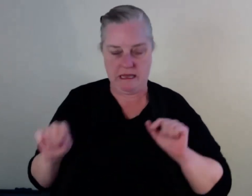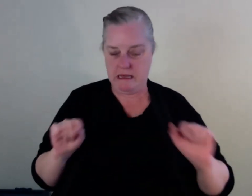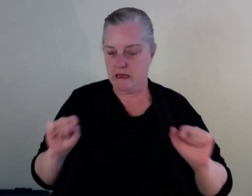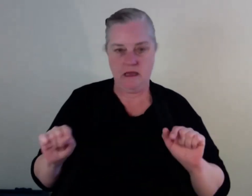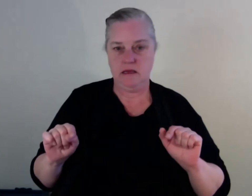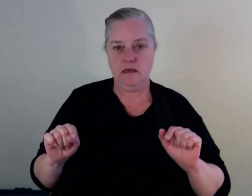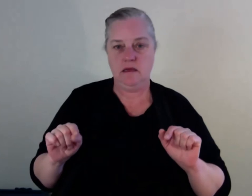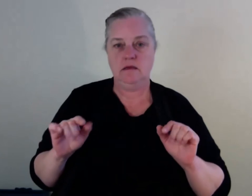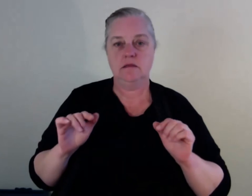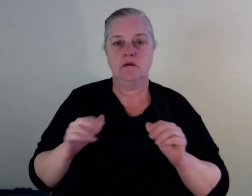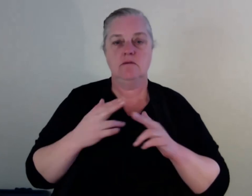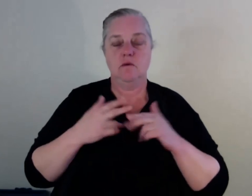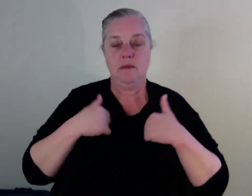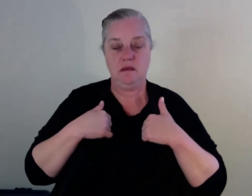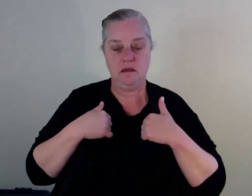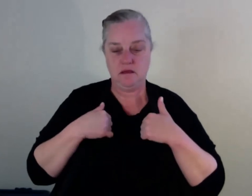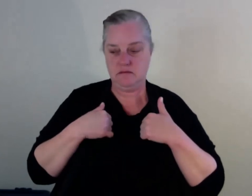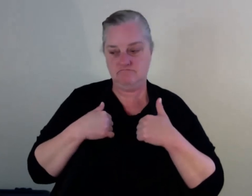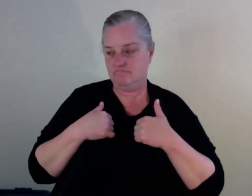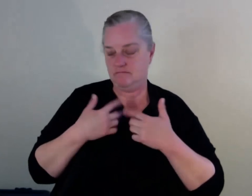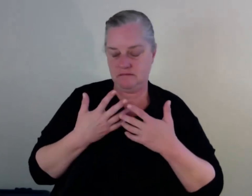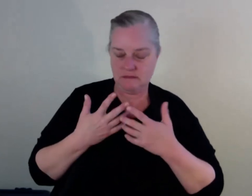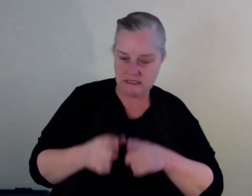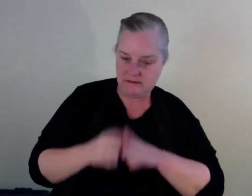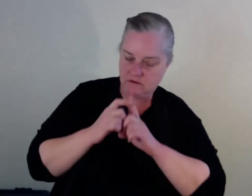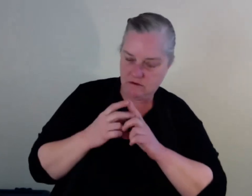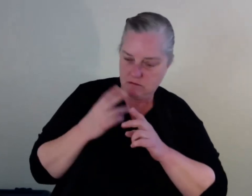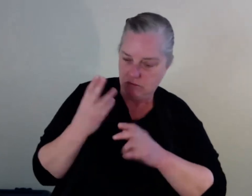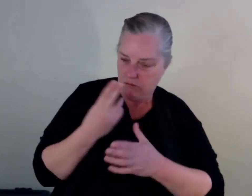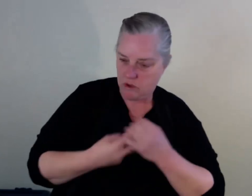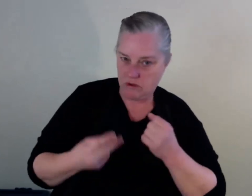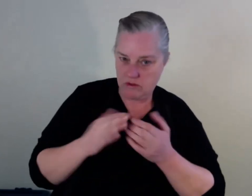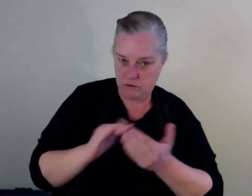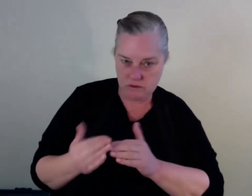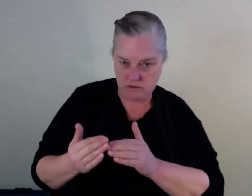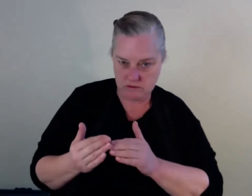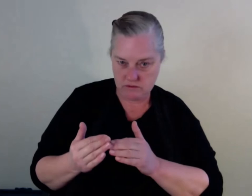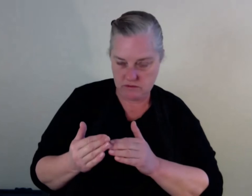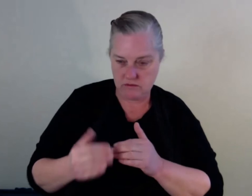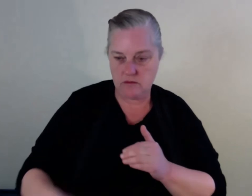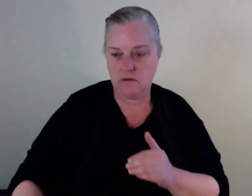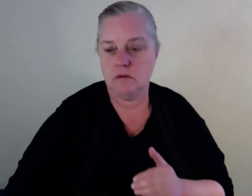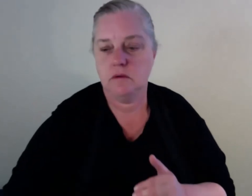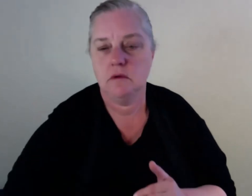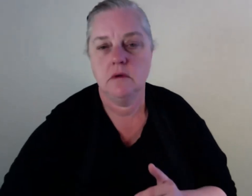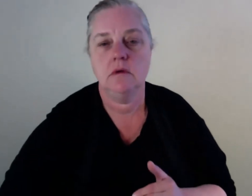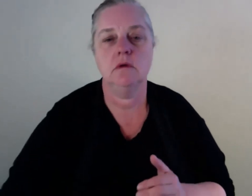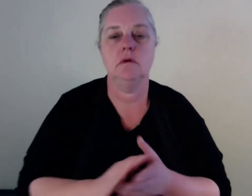For me personally, a lot of my substance misuse came from trauma. So I came from, you know, from sexual trauma.